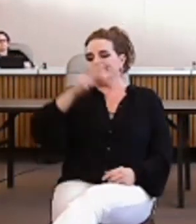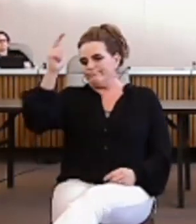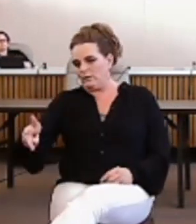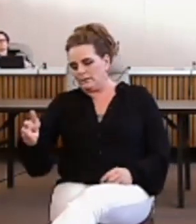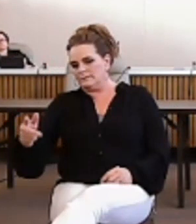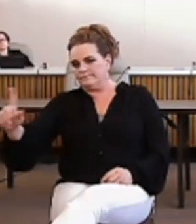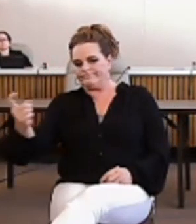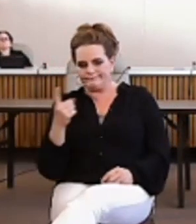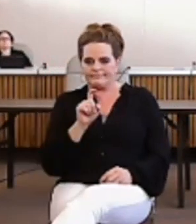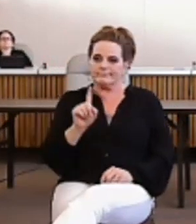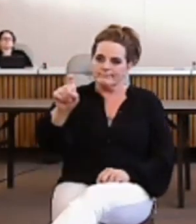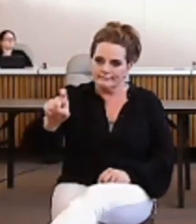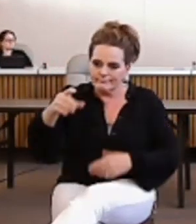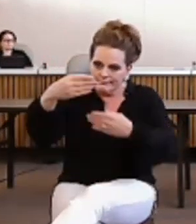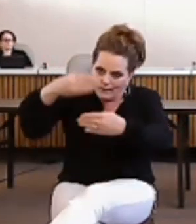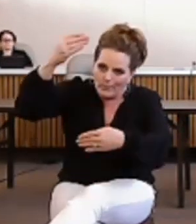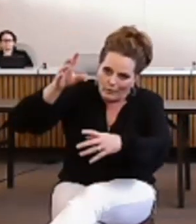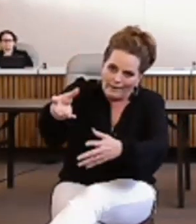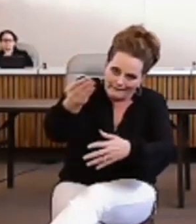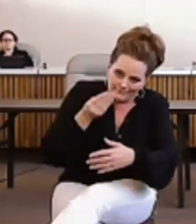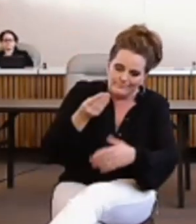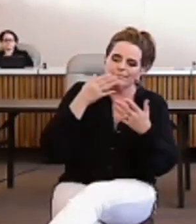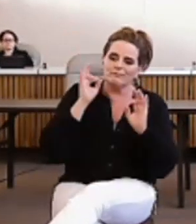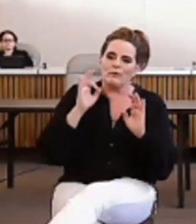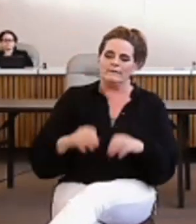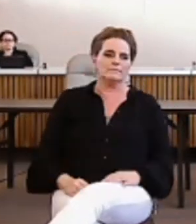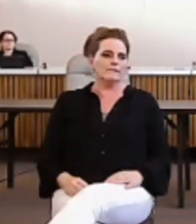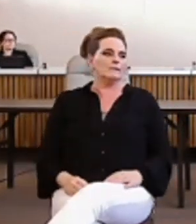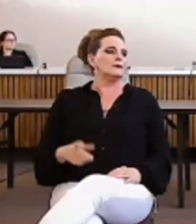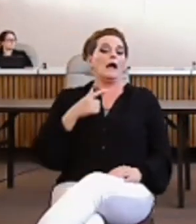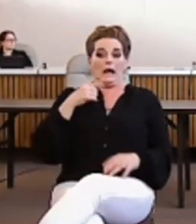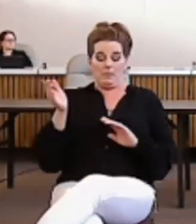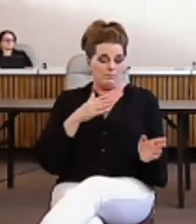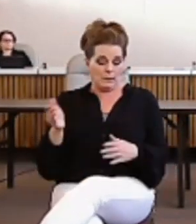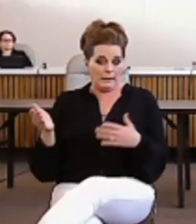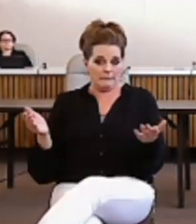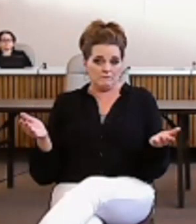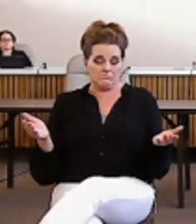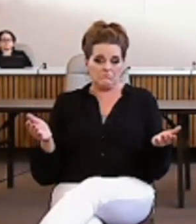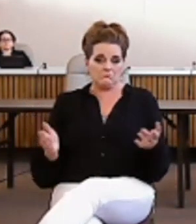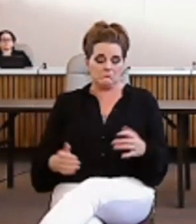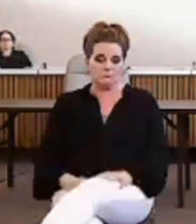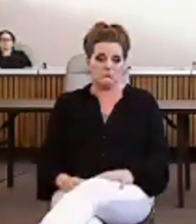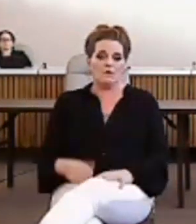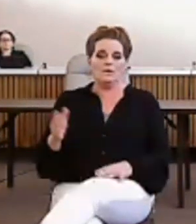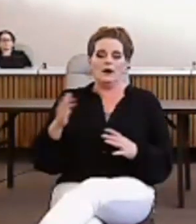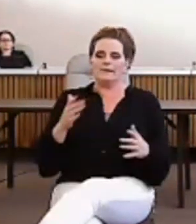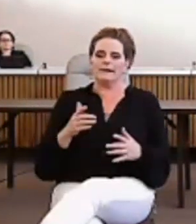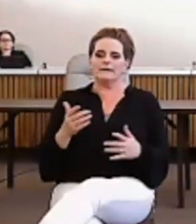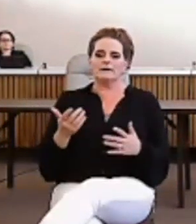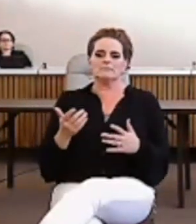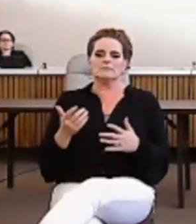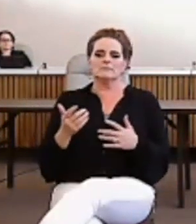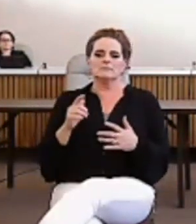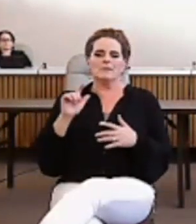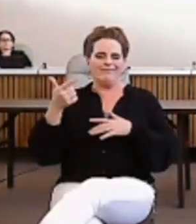like curbside. Yes, sir. Yeah, okay. Are they planning late night